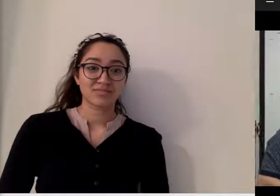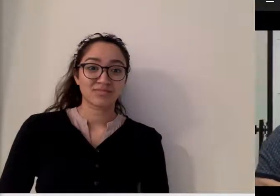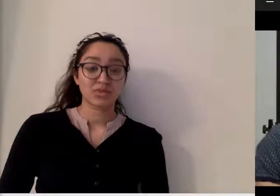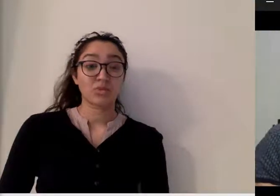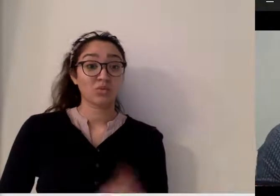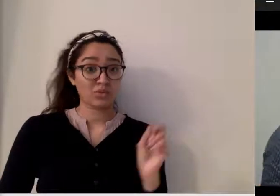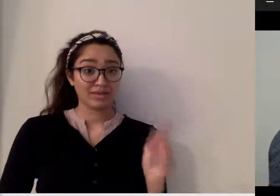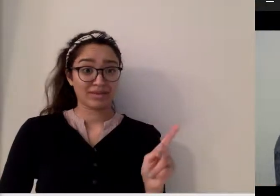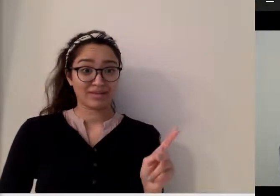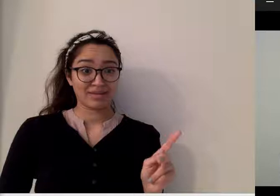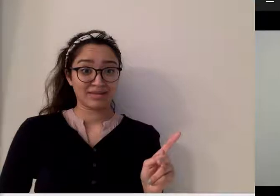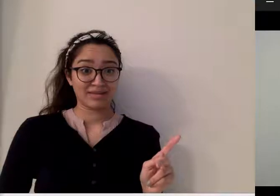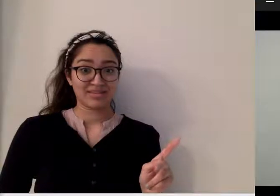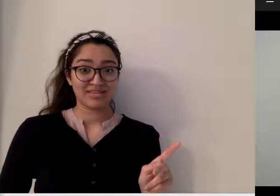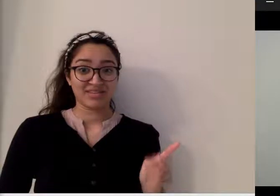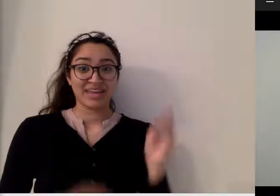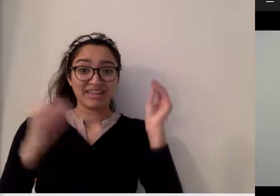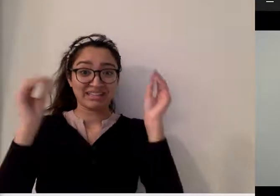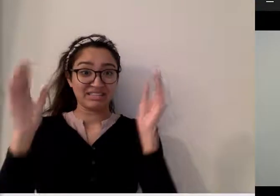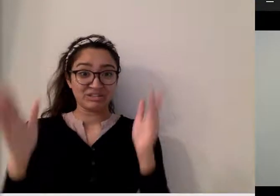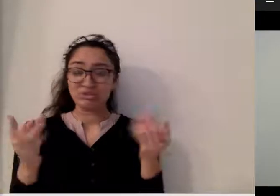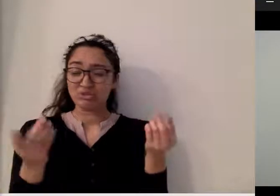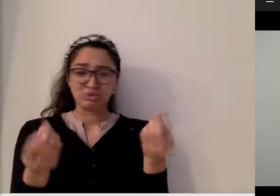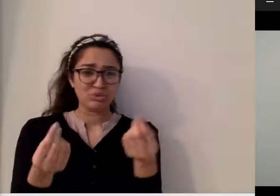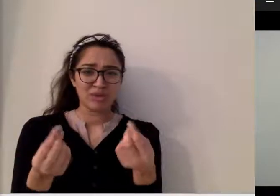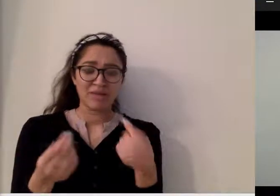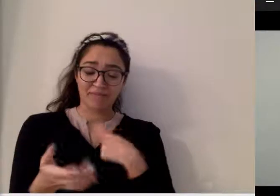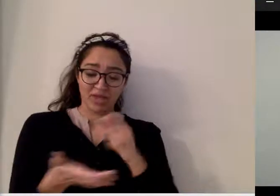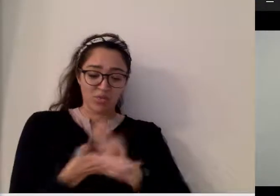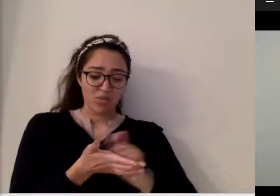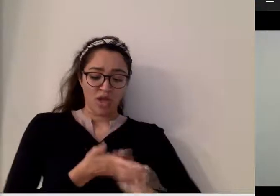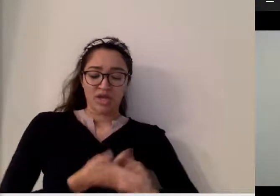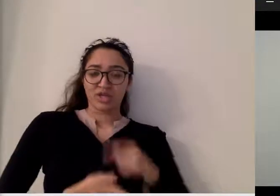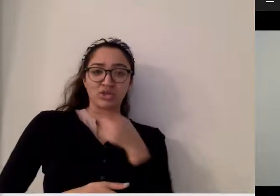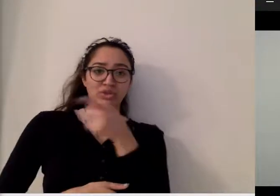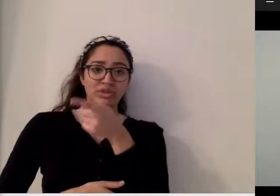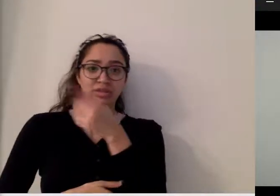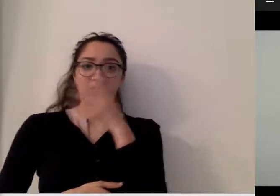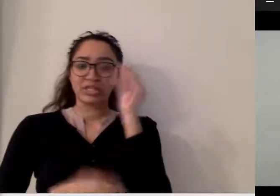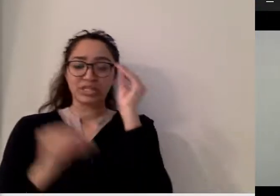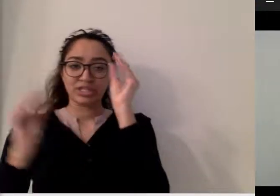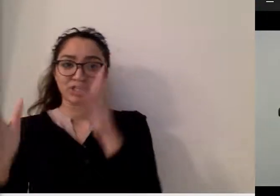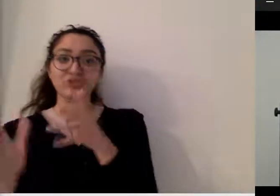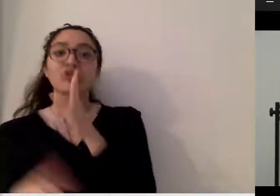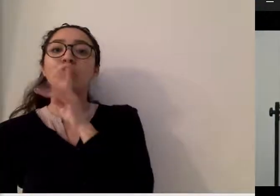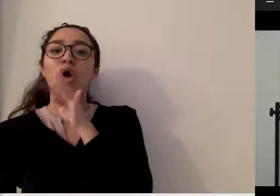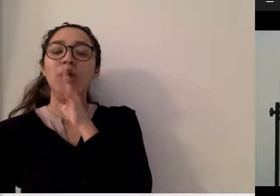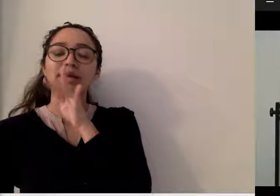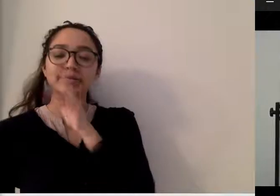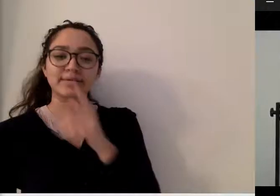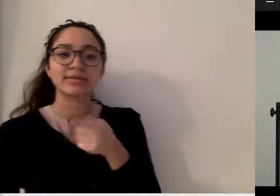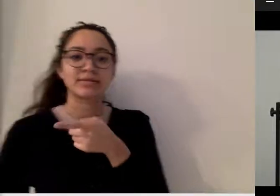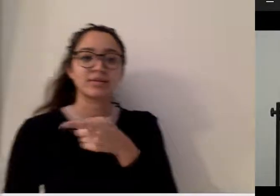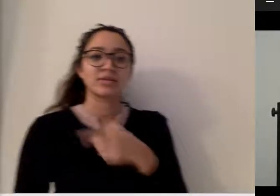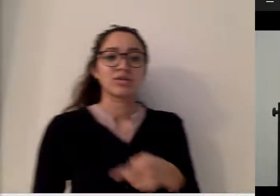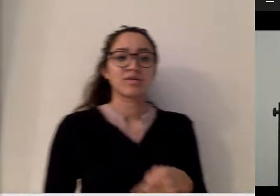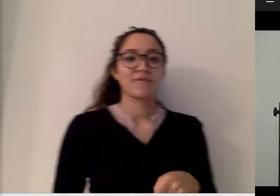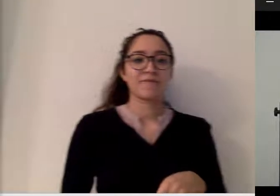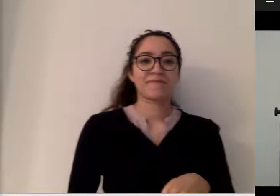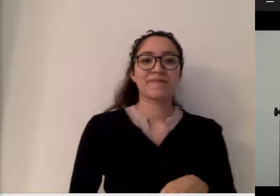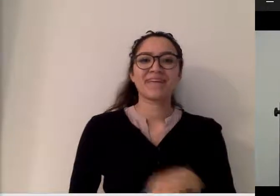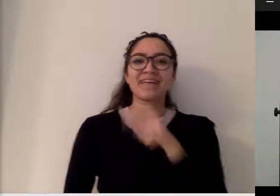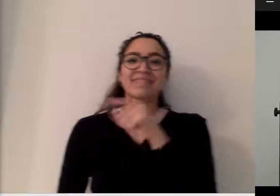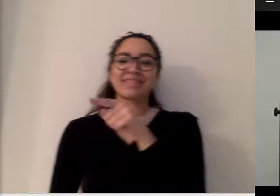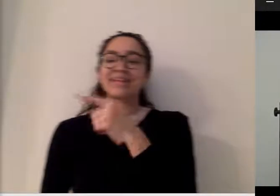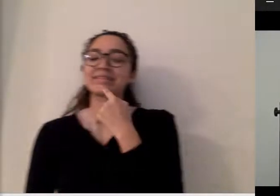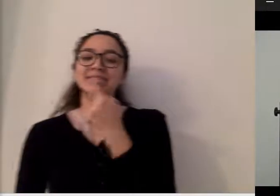Okay, what is the teacher doing while I'm writing that? Yeah, talking. If you ever get a teacher who says, that's a long word,